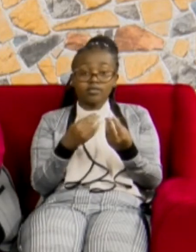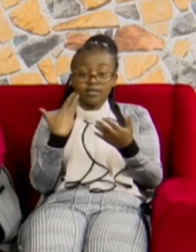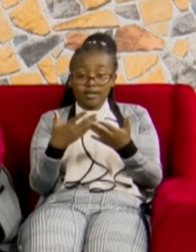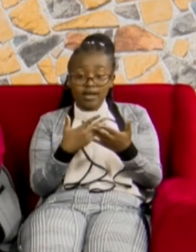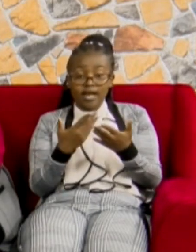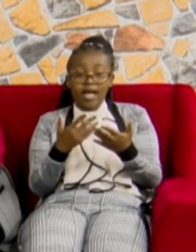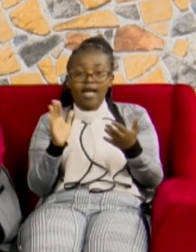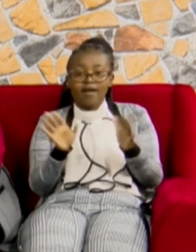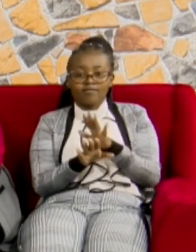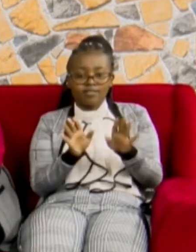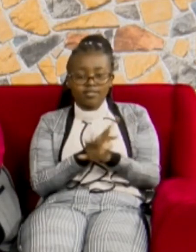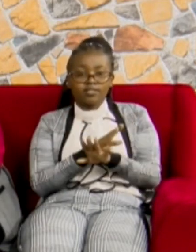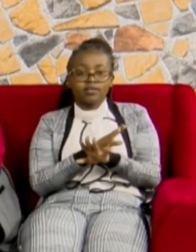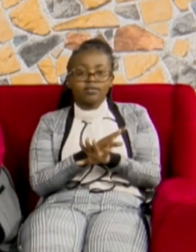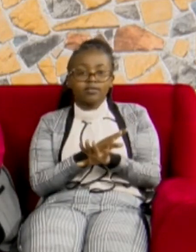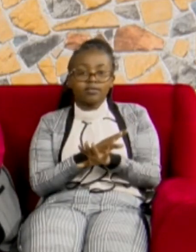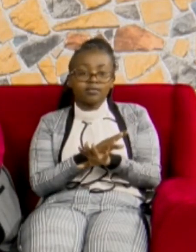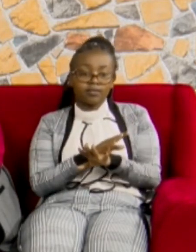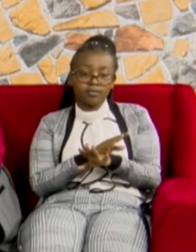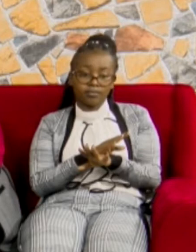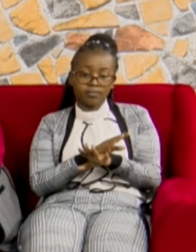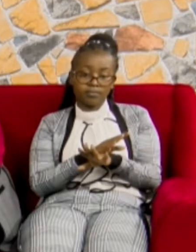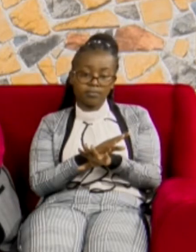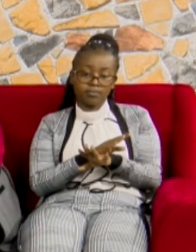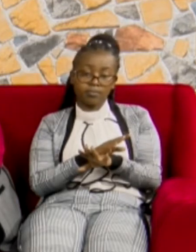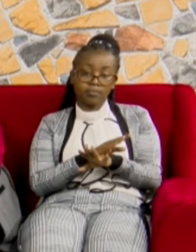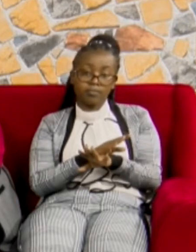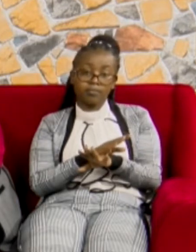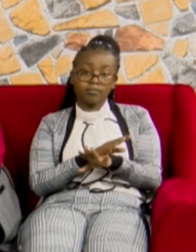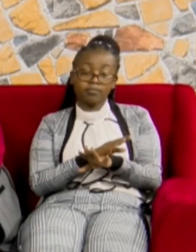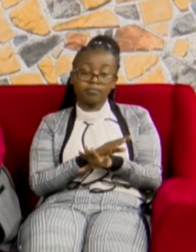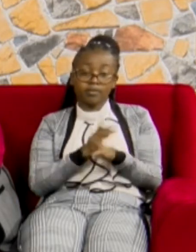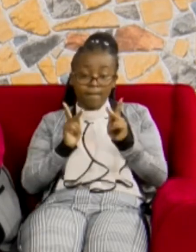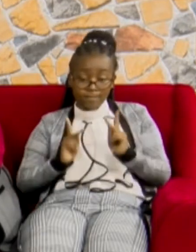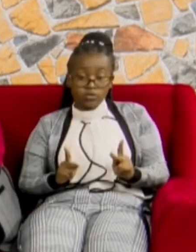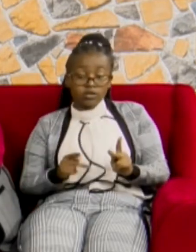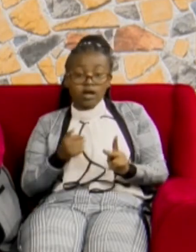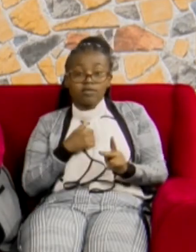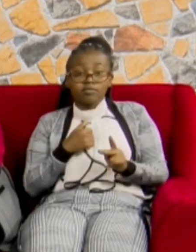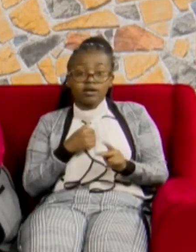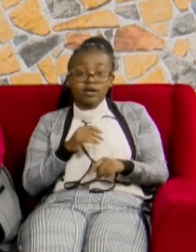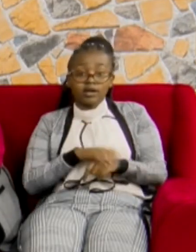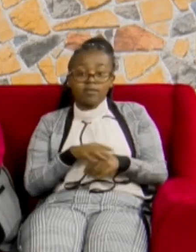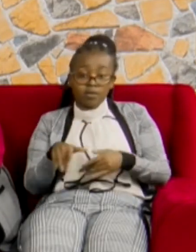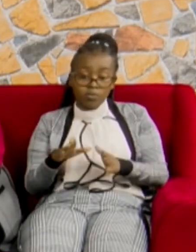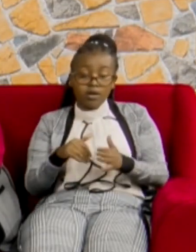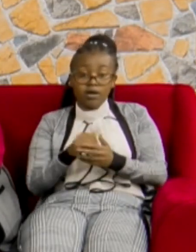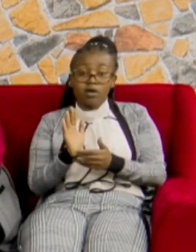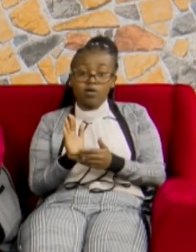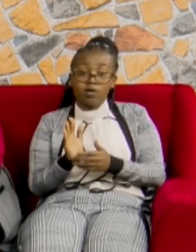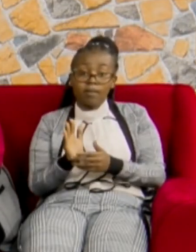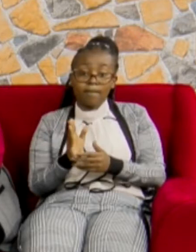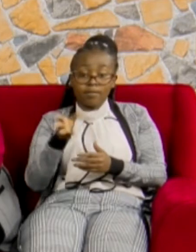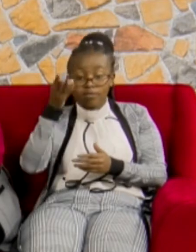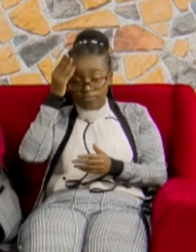everything is just difficult. But then, what is about, or at least personally, I have found my way out. Like I